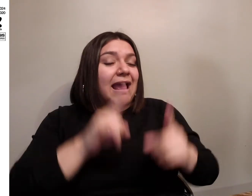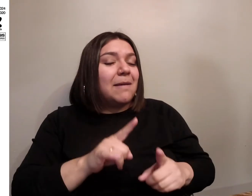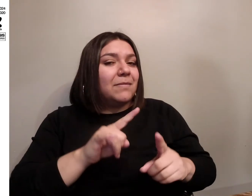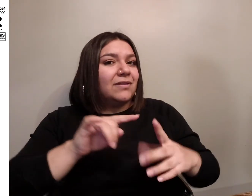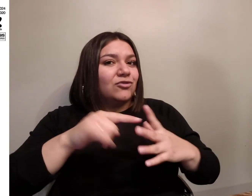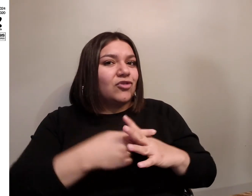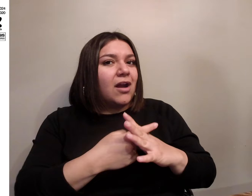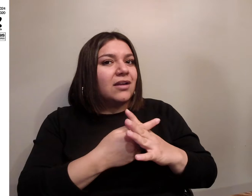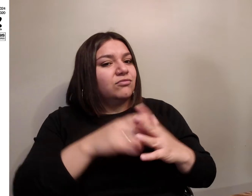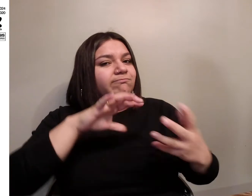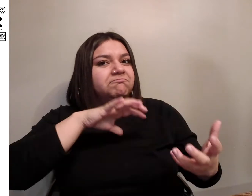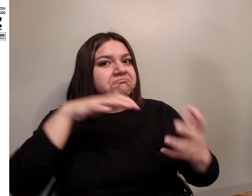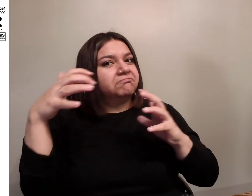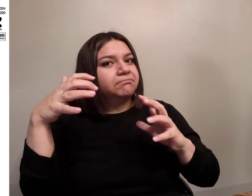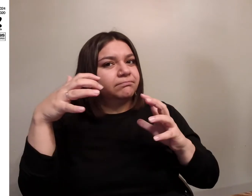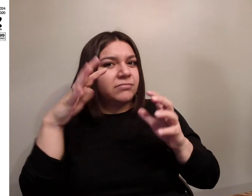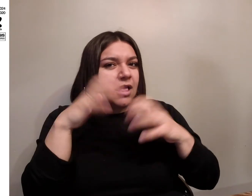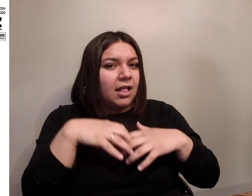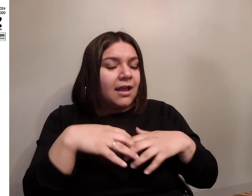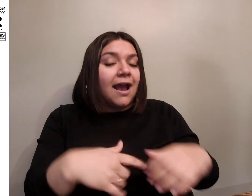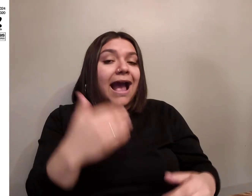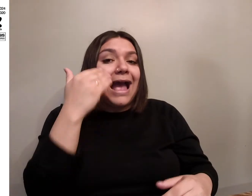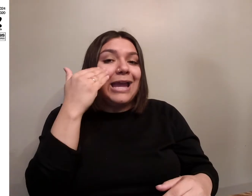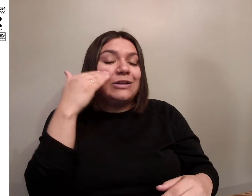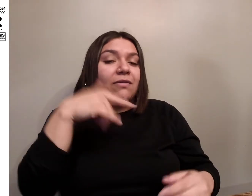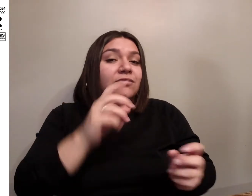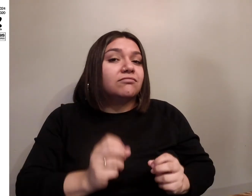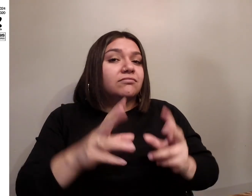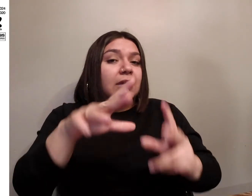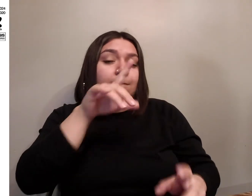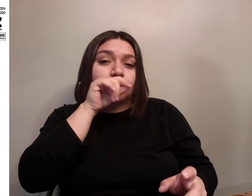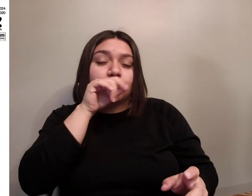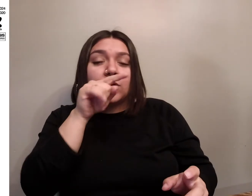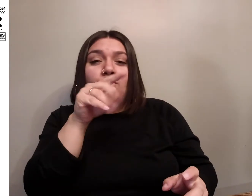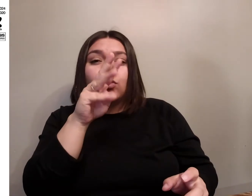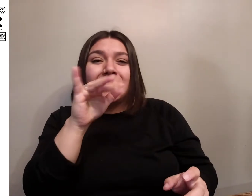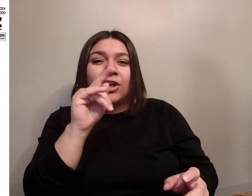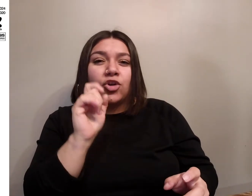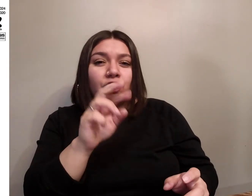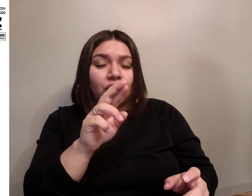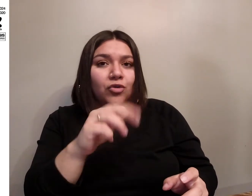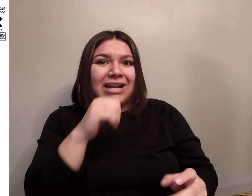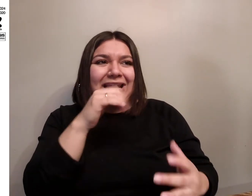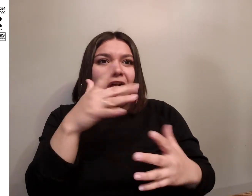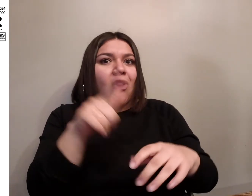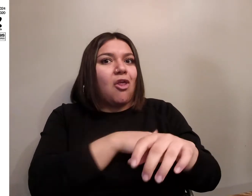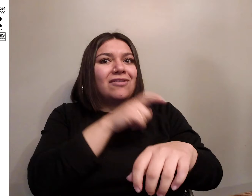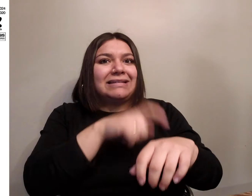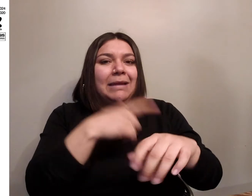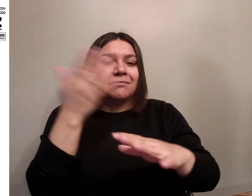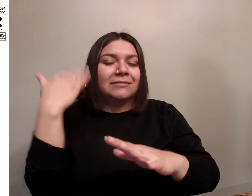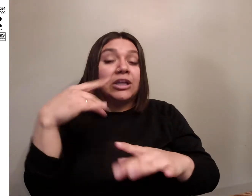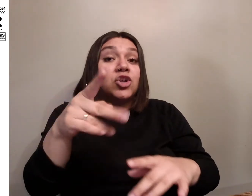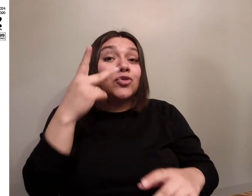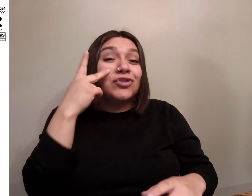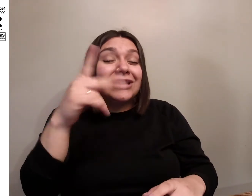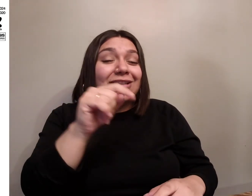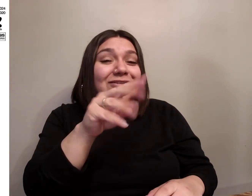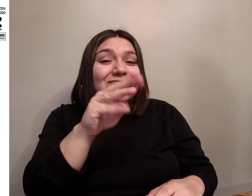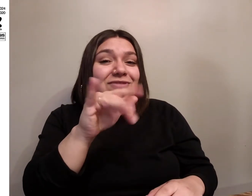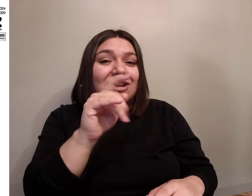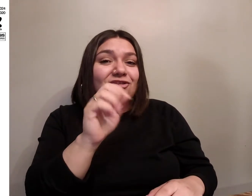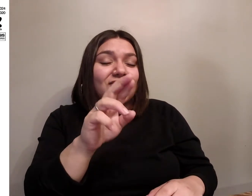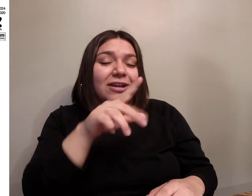to know how things really work, study them when they're coming apart. And I know that this was posted on Twitter not long